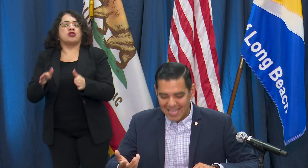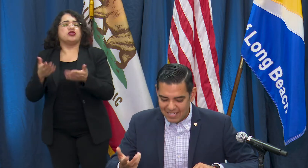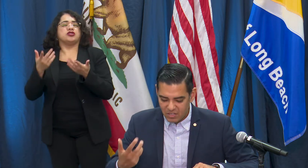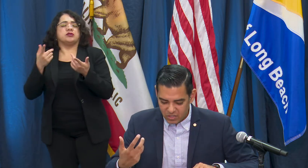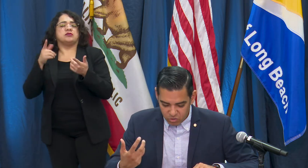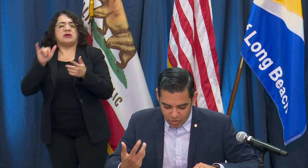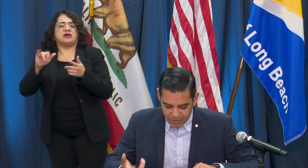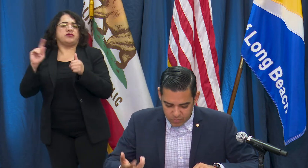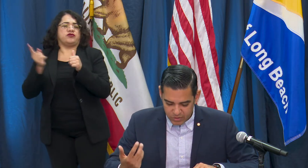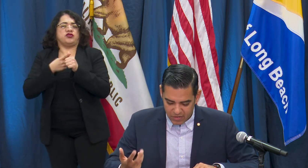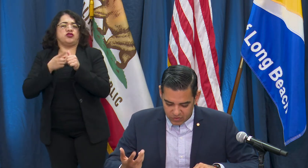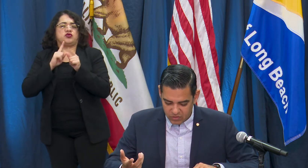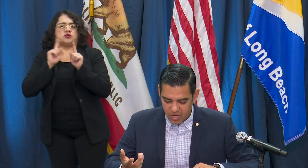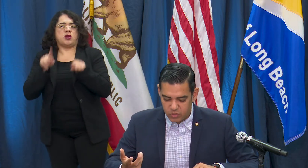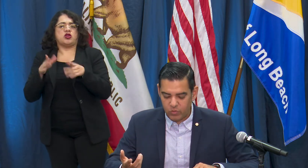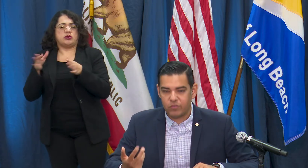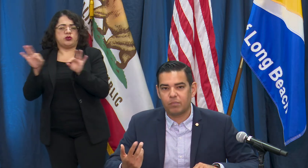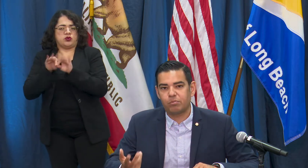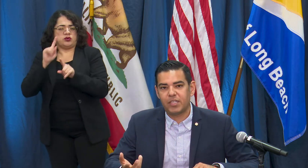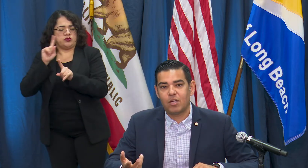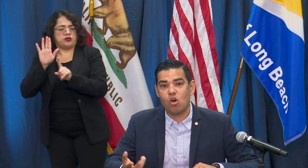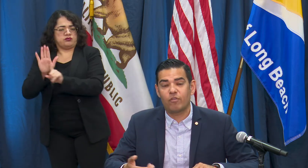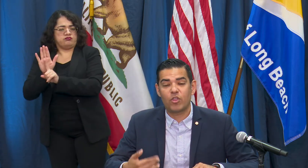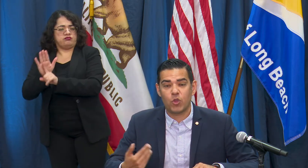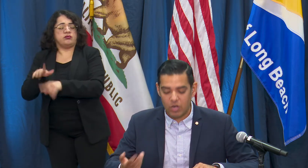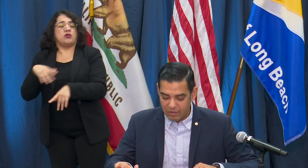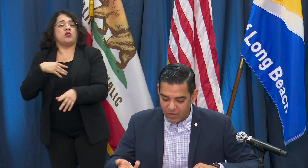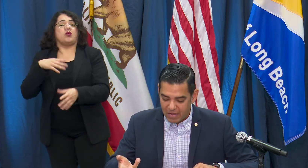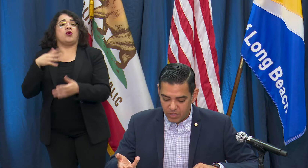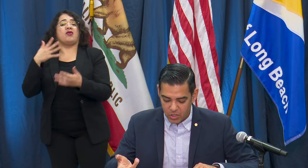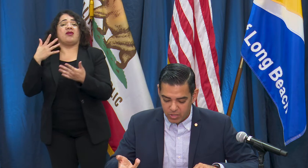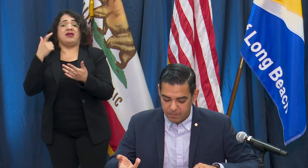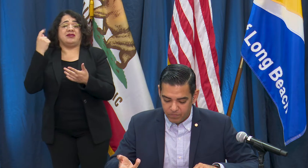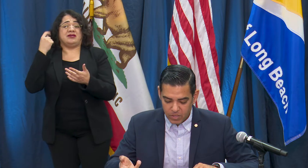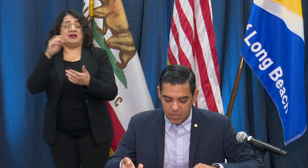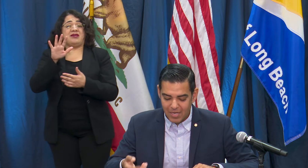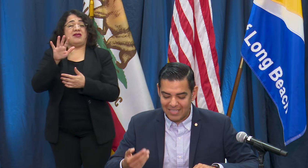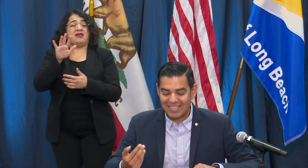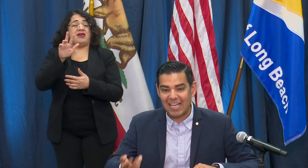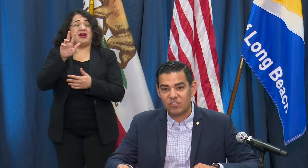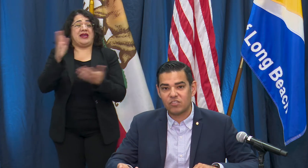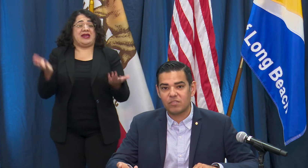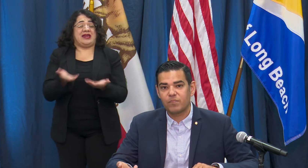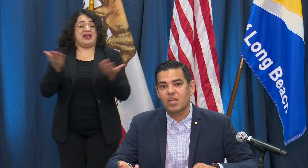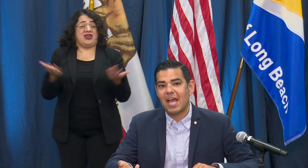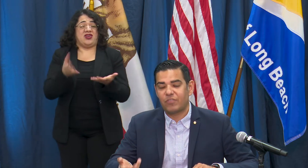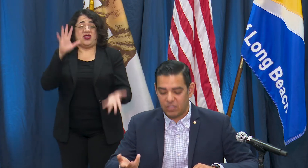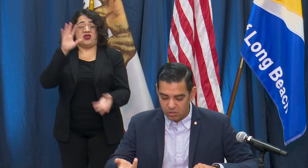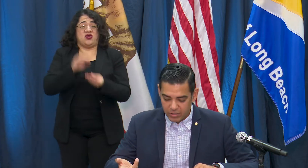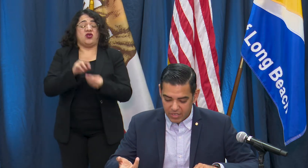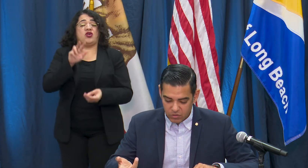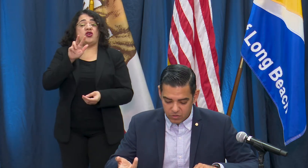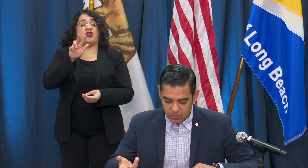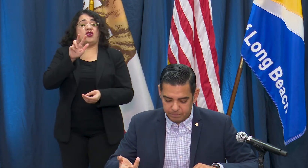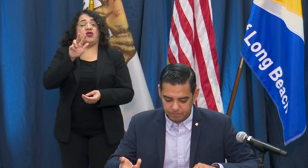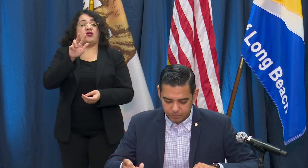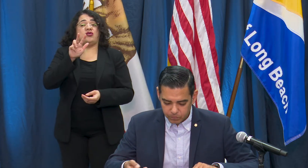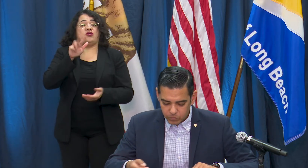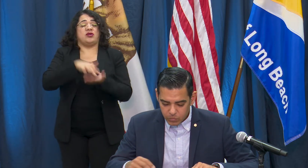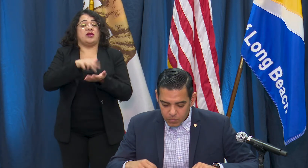4 main drive-through testing sites, we've completed over 3,500 tests at these